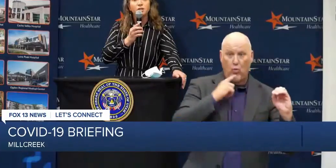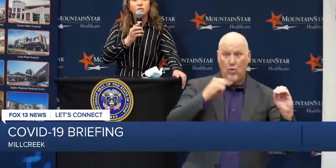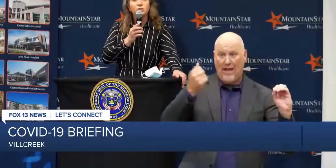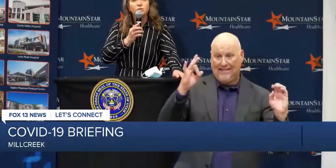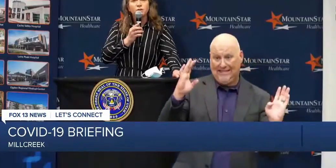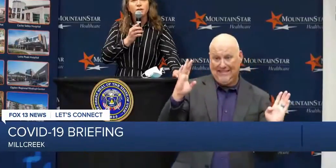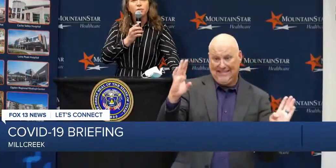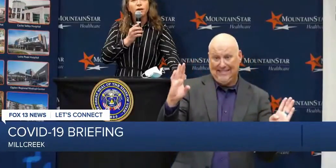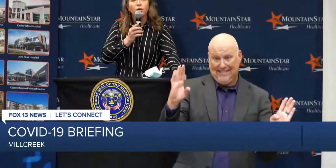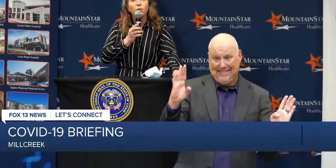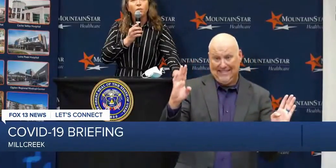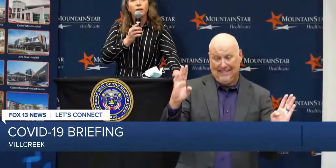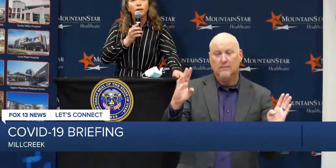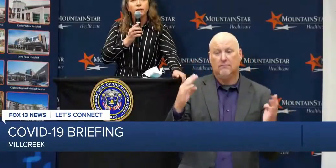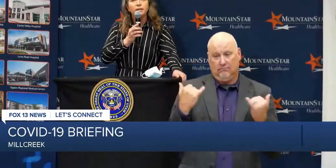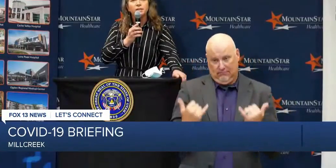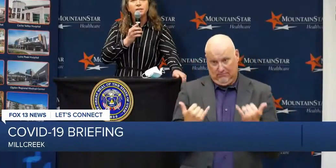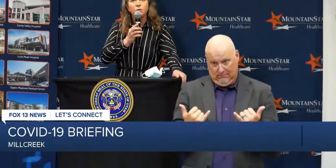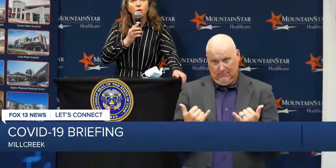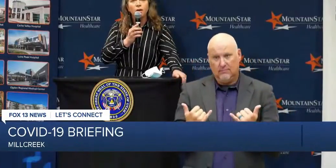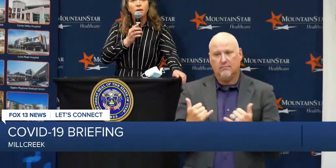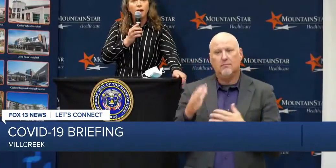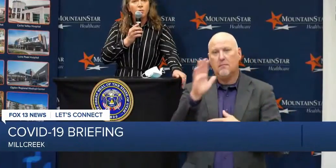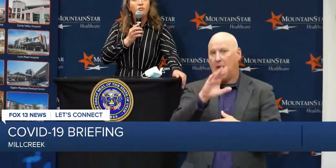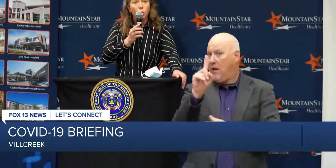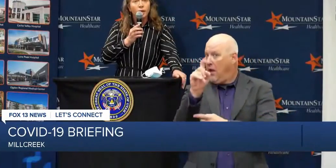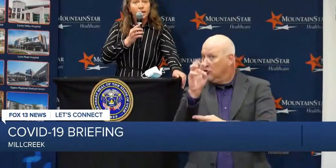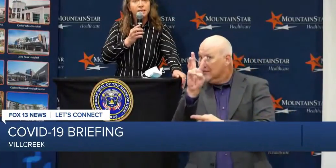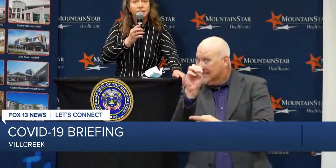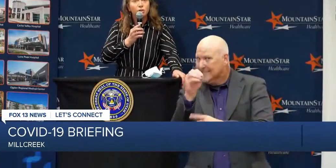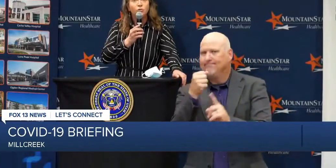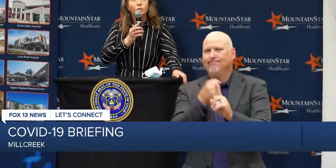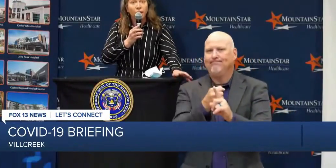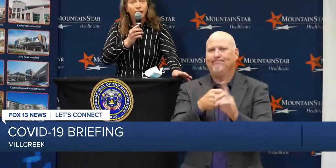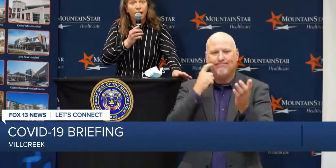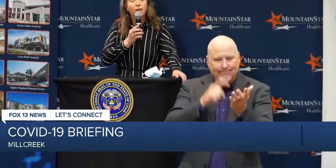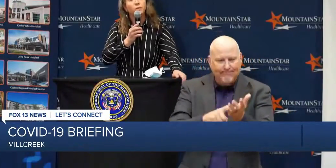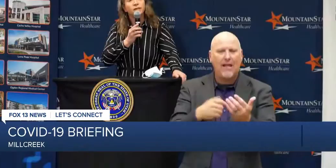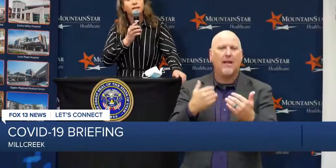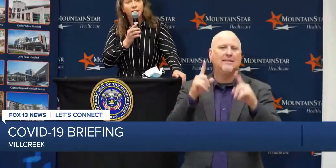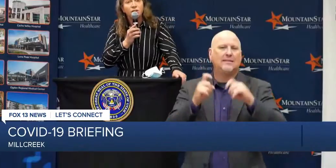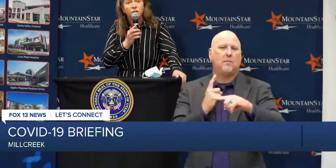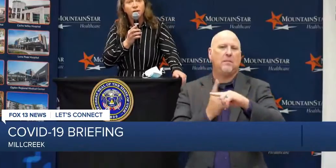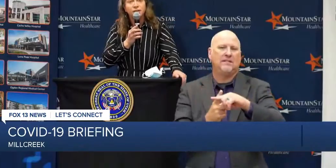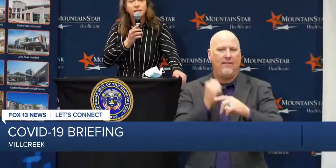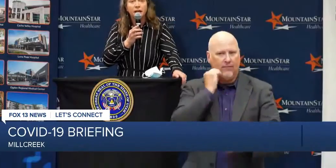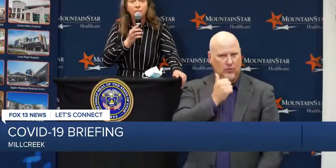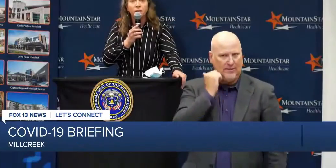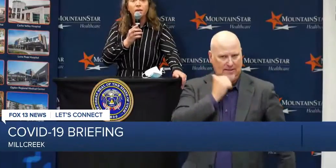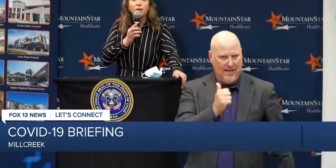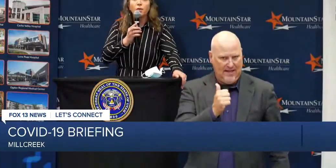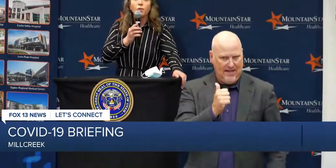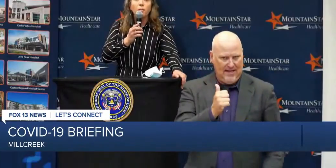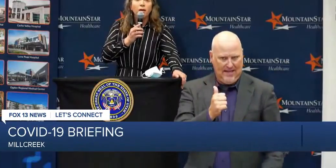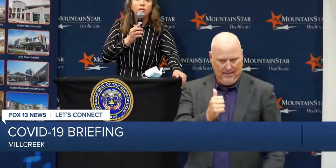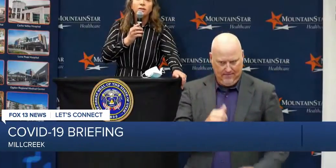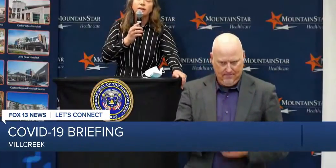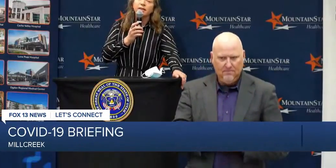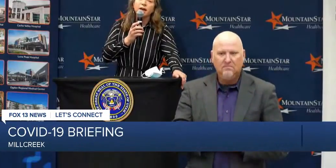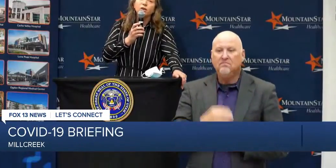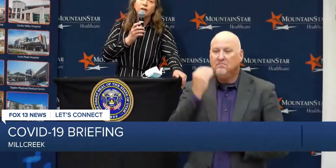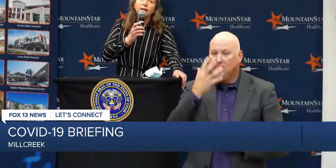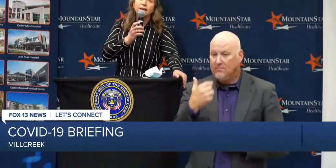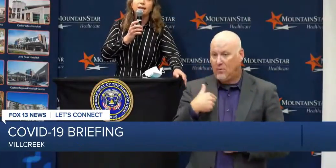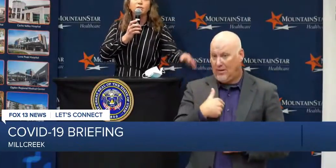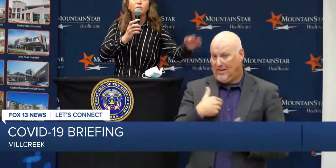time last year. So it's a really critical moment going into school. We have more cases in children right now than we did last year at this time. We modeled